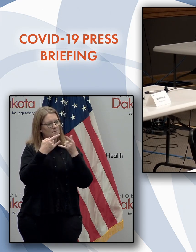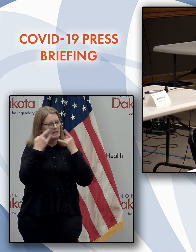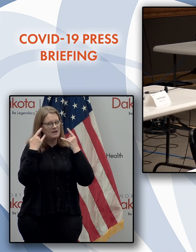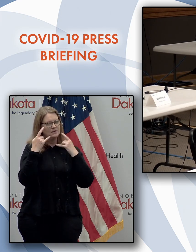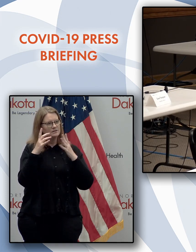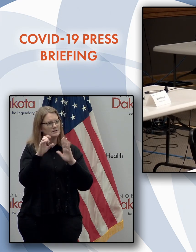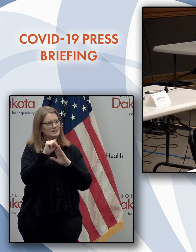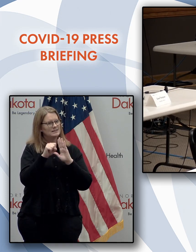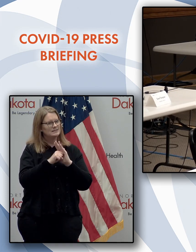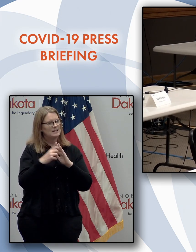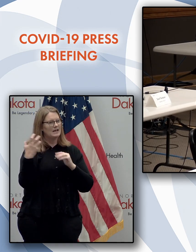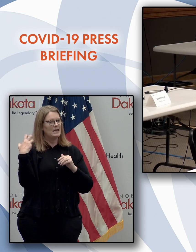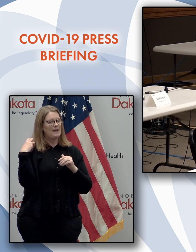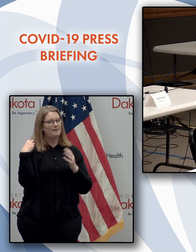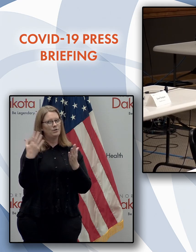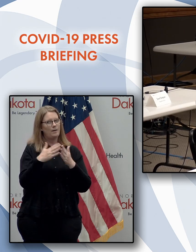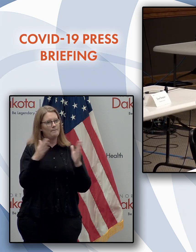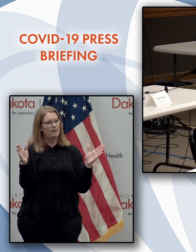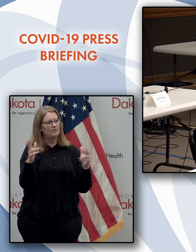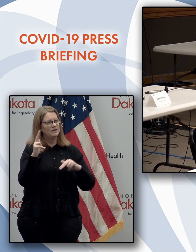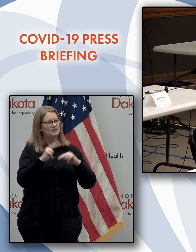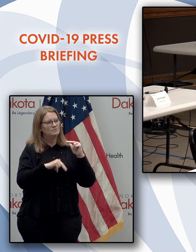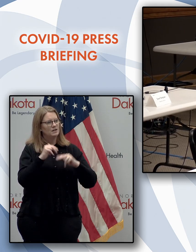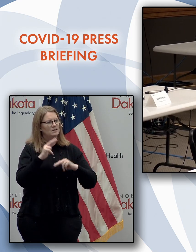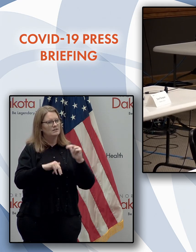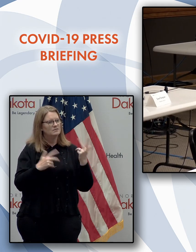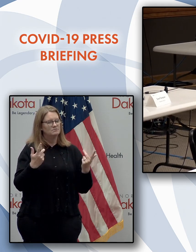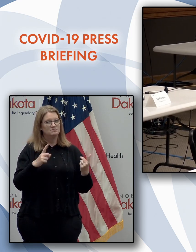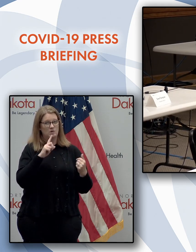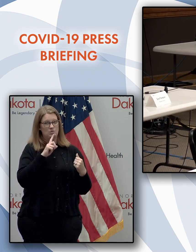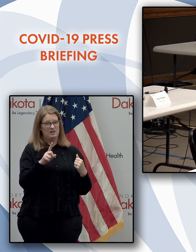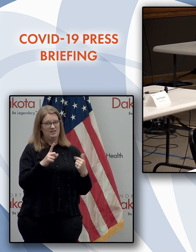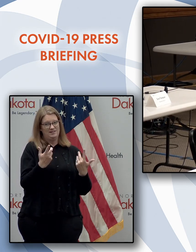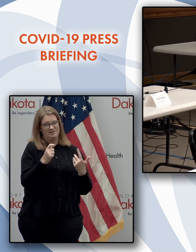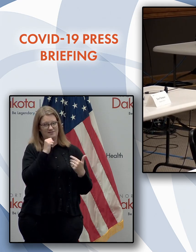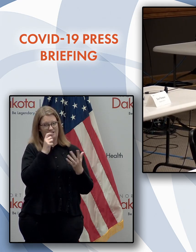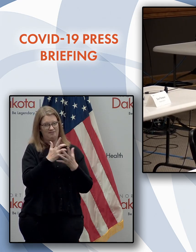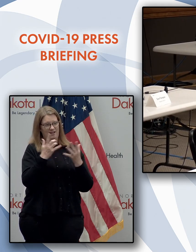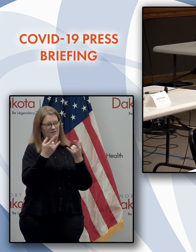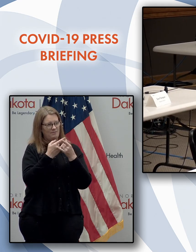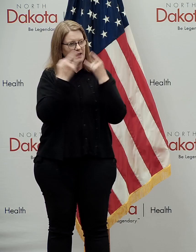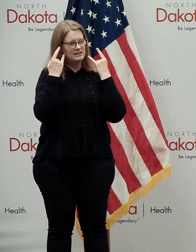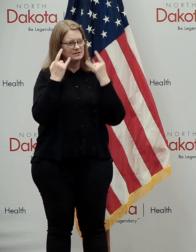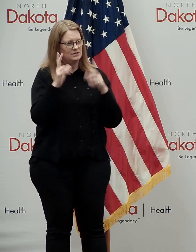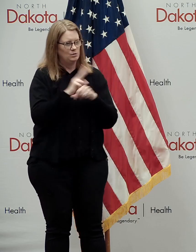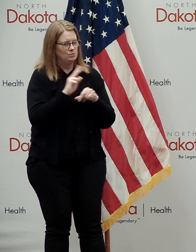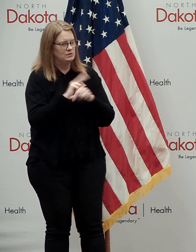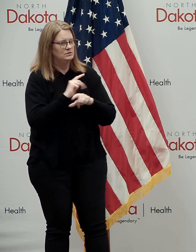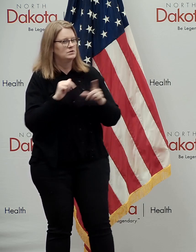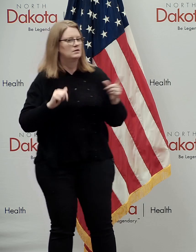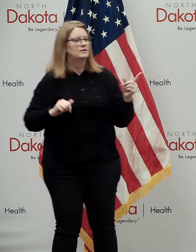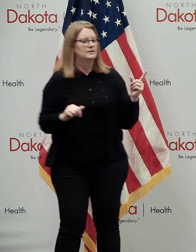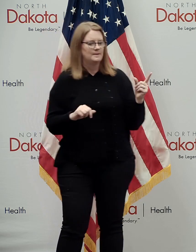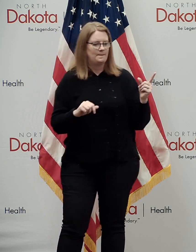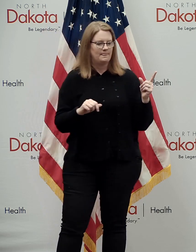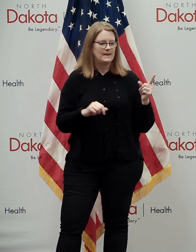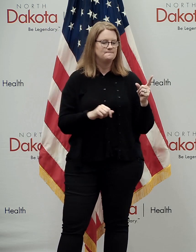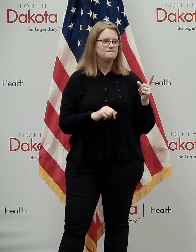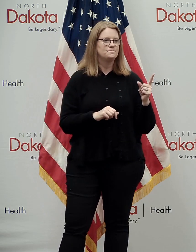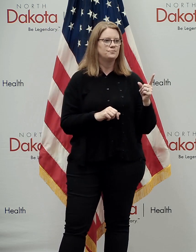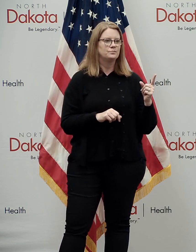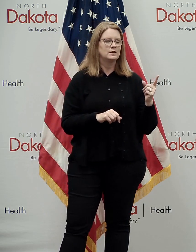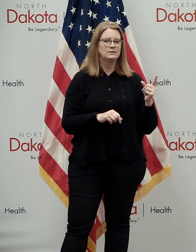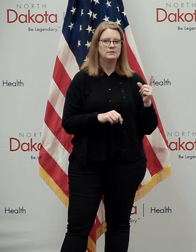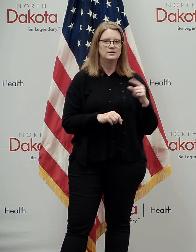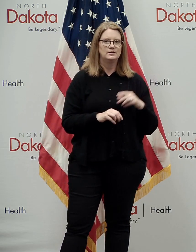state capitol or in public buildings where it seems like there's a pretty low degree of mask wearing. Well, this